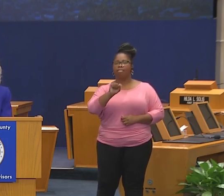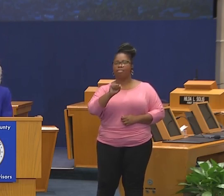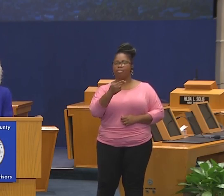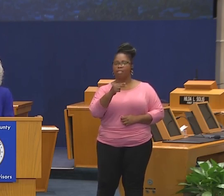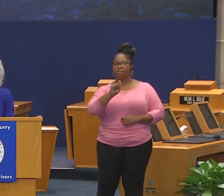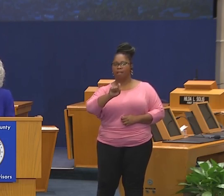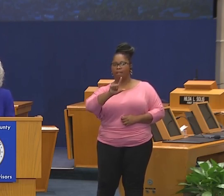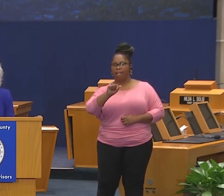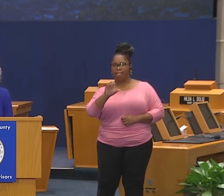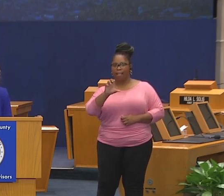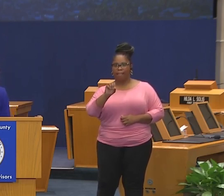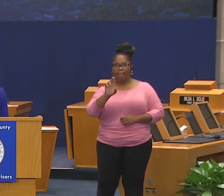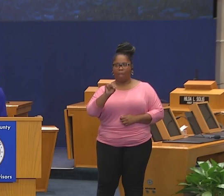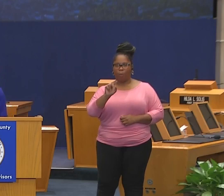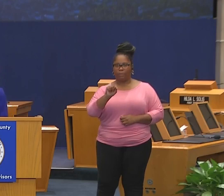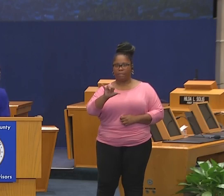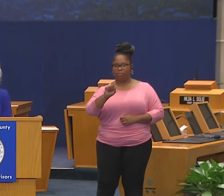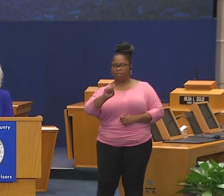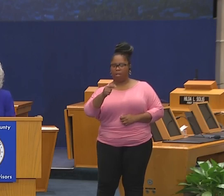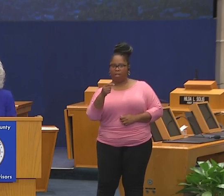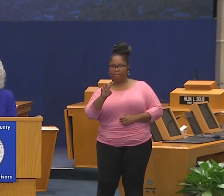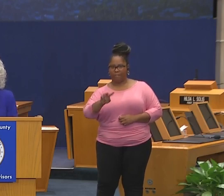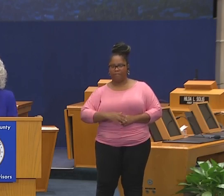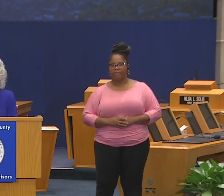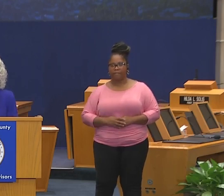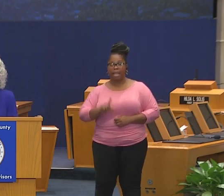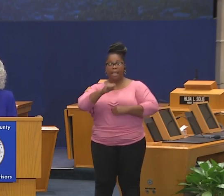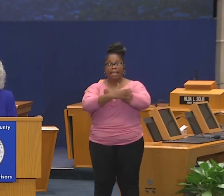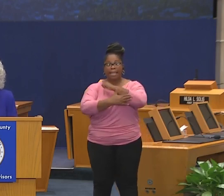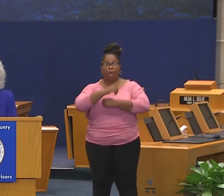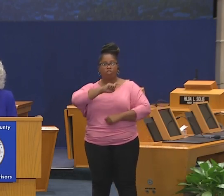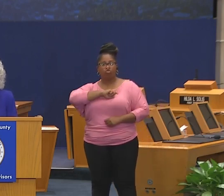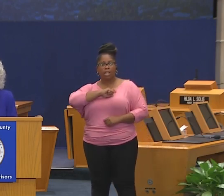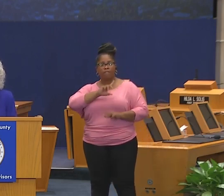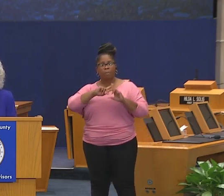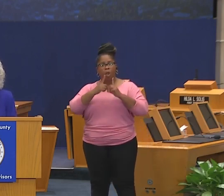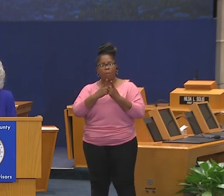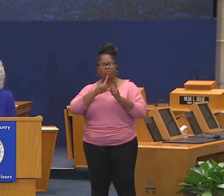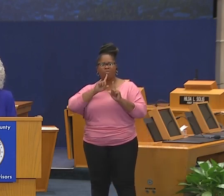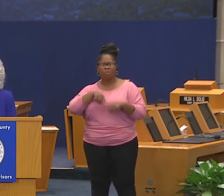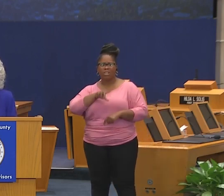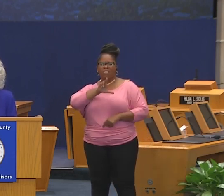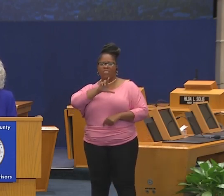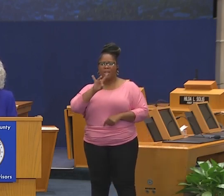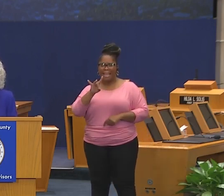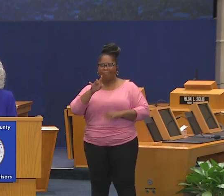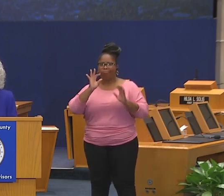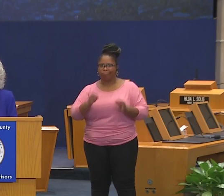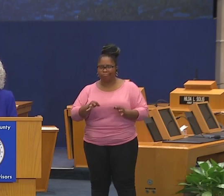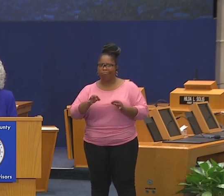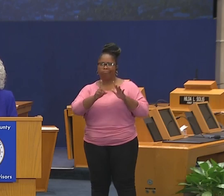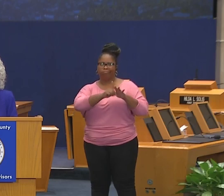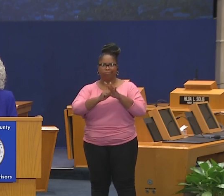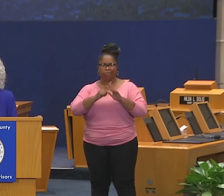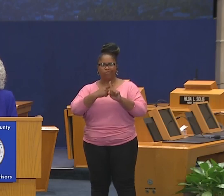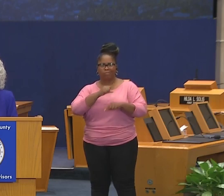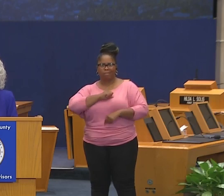publichealth.lacounty.gov. The LA County Sheriff Department is reporting 38 positive cases among staff.